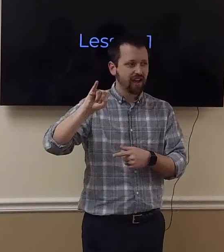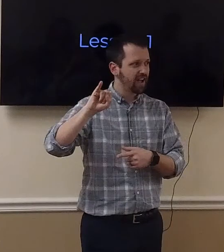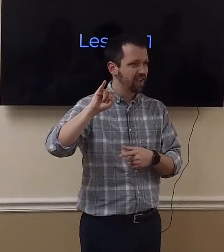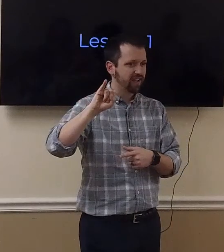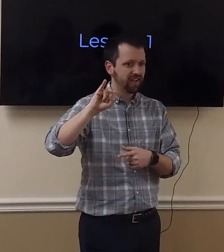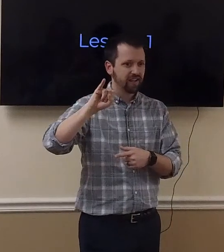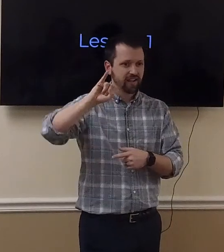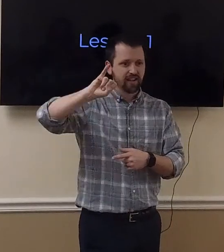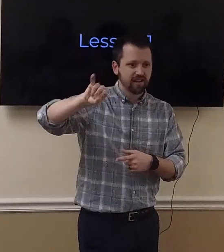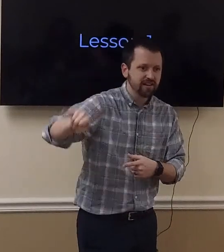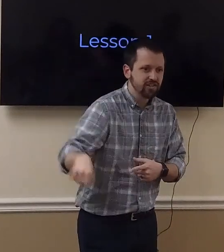I, J,